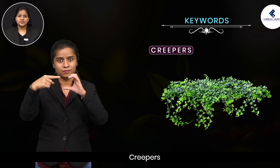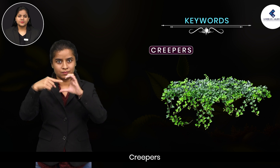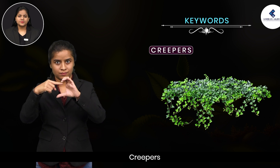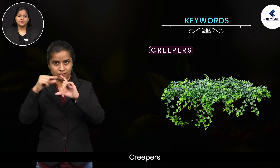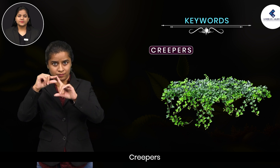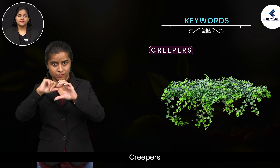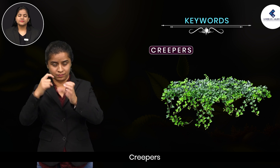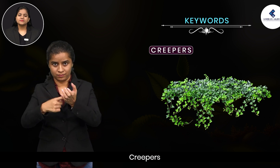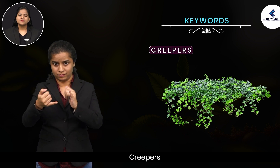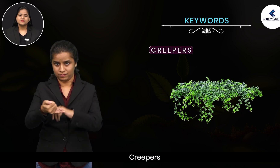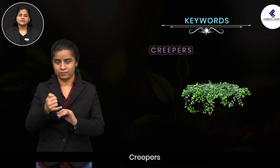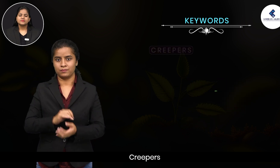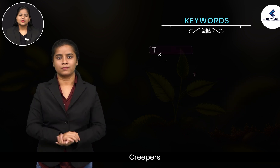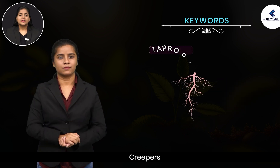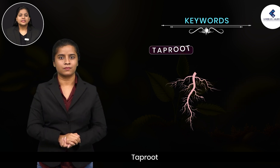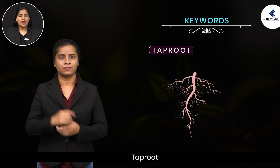creepers,